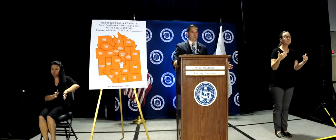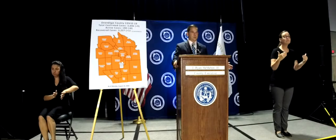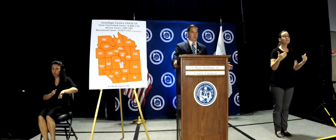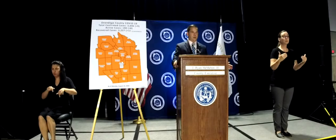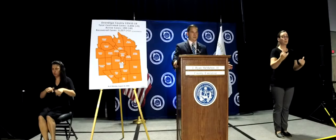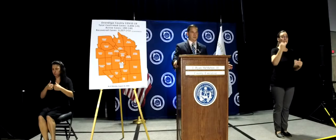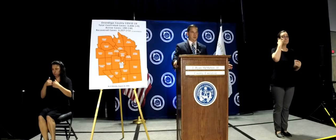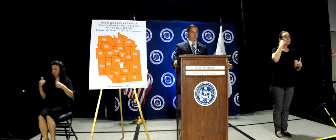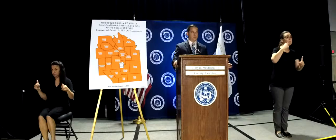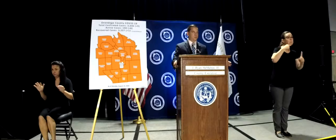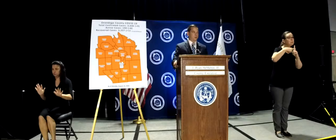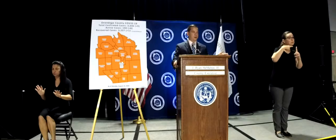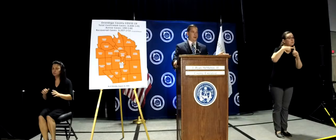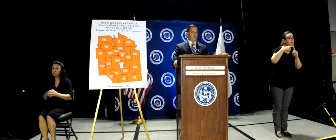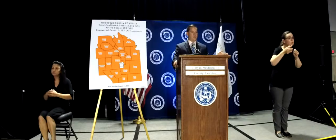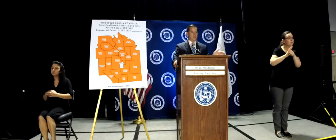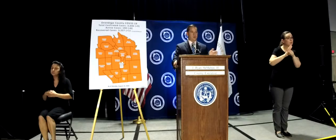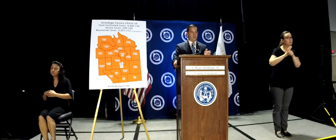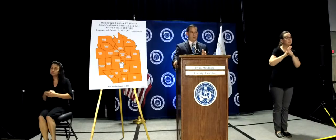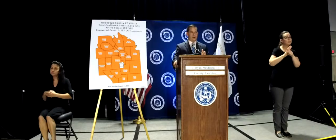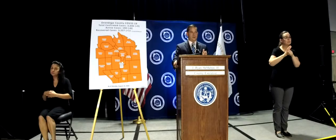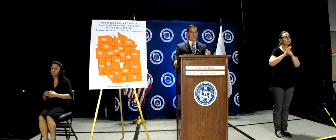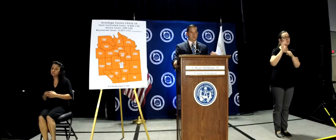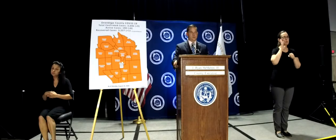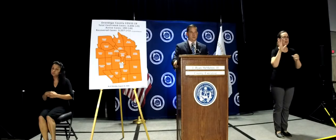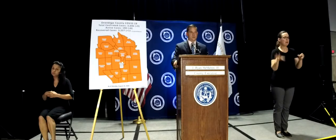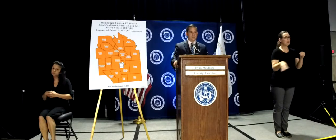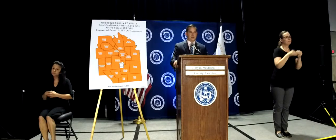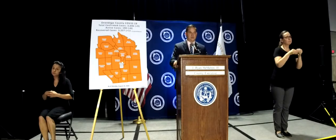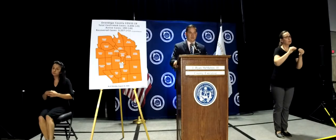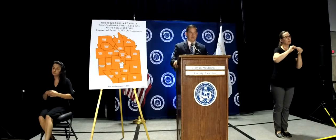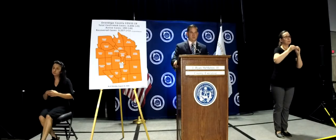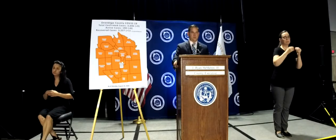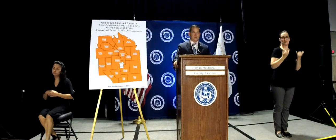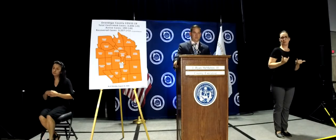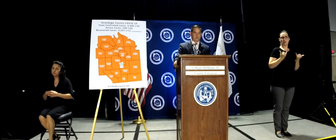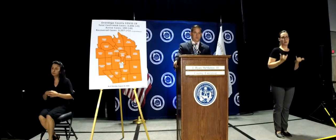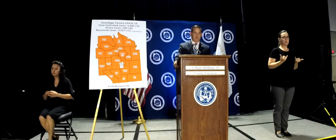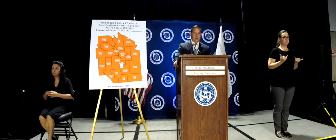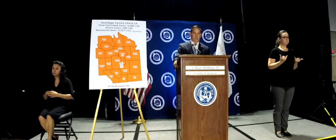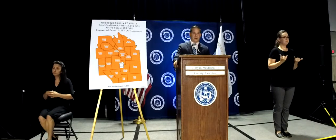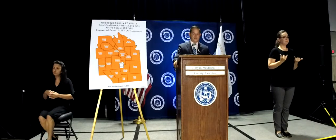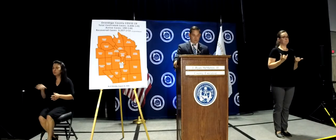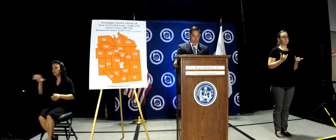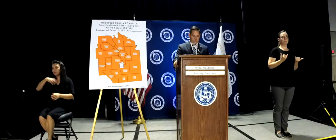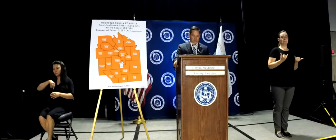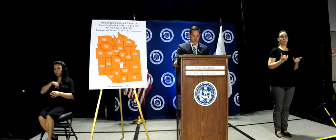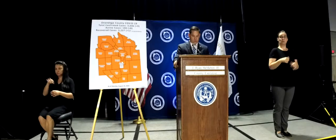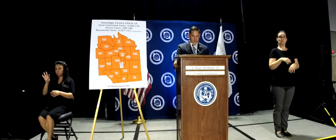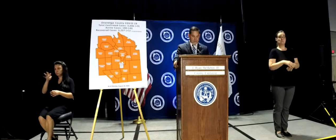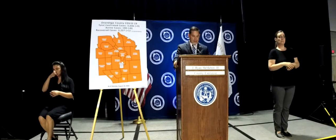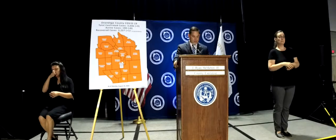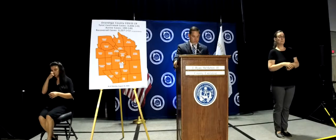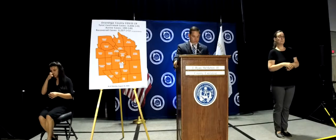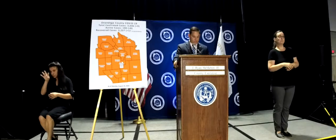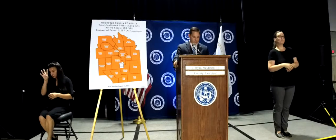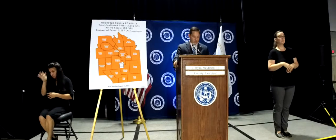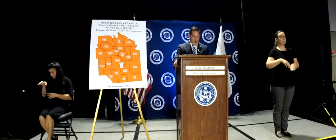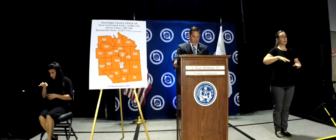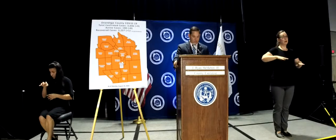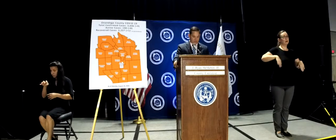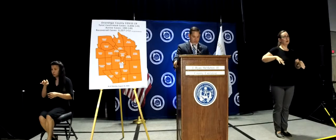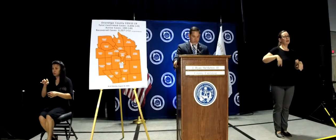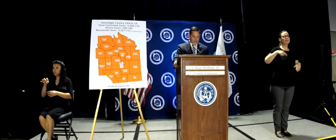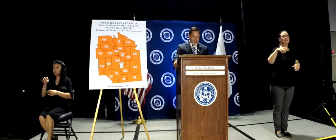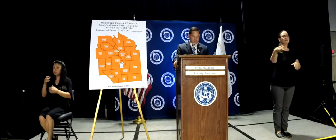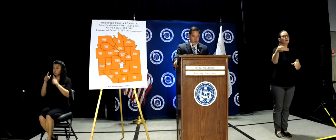counts towards our positive numbers. But right now, we are not using the 13,000 tests related to our positive percentage rate yet.